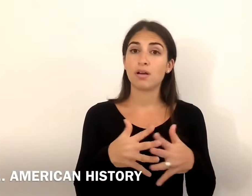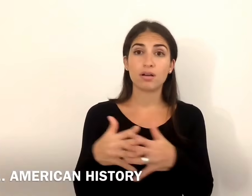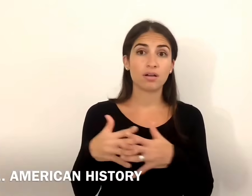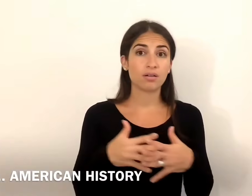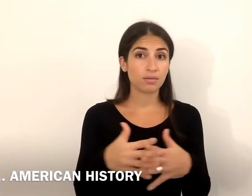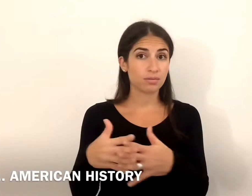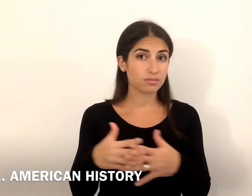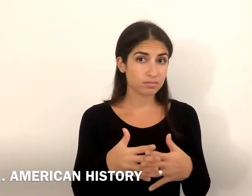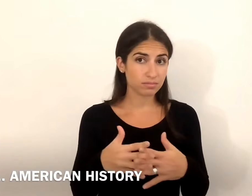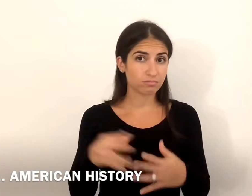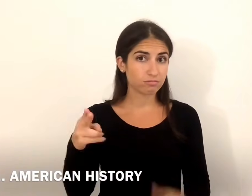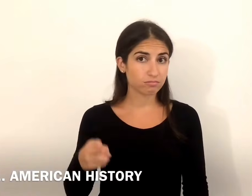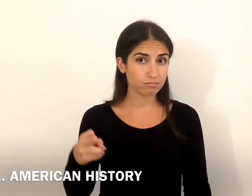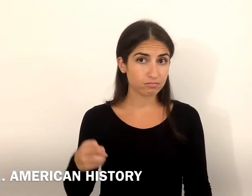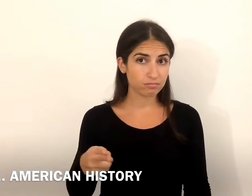Or maybe American history.